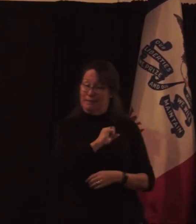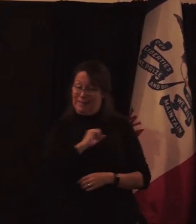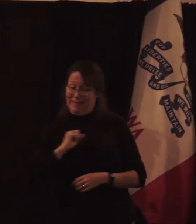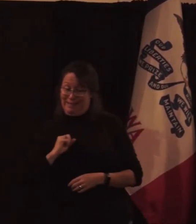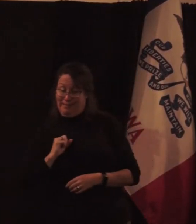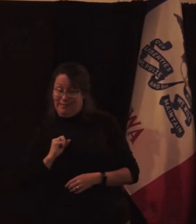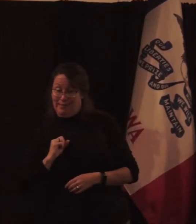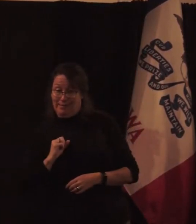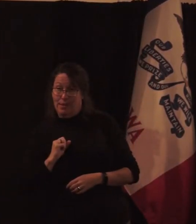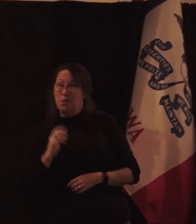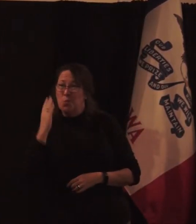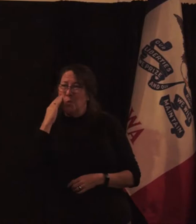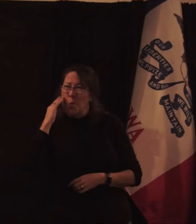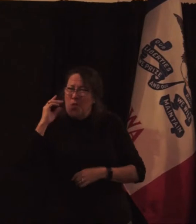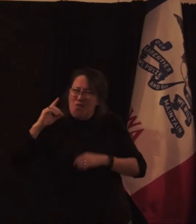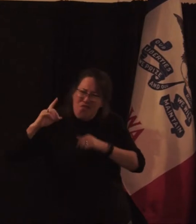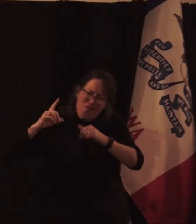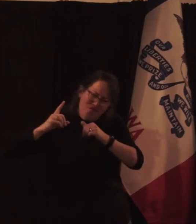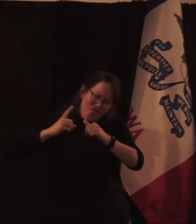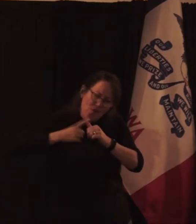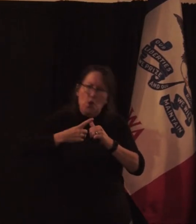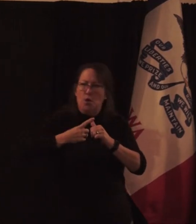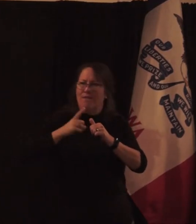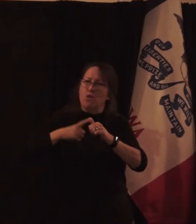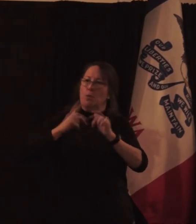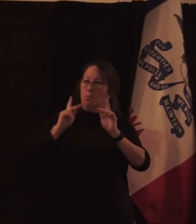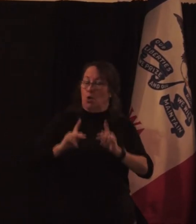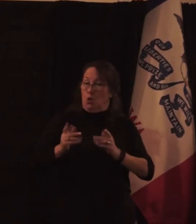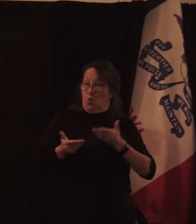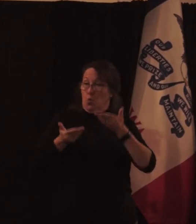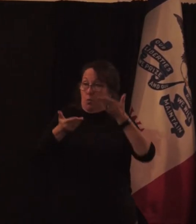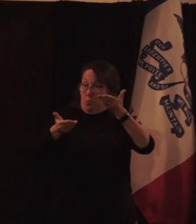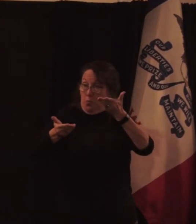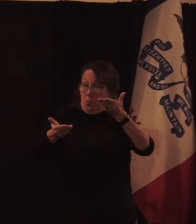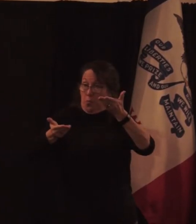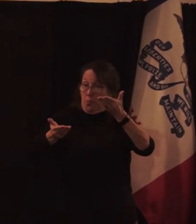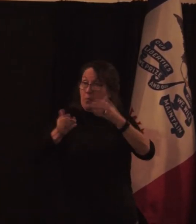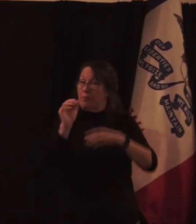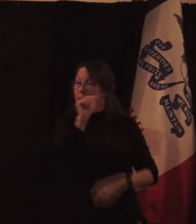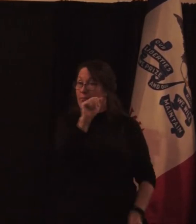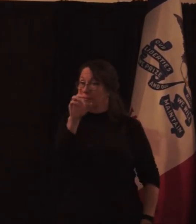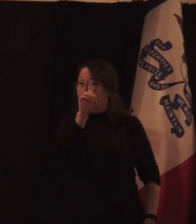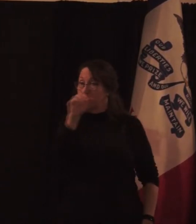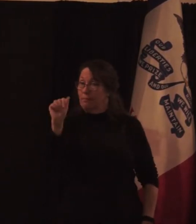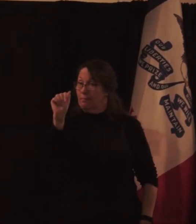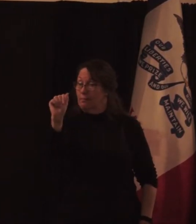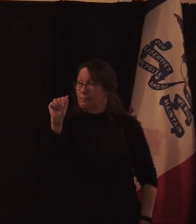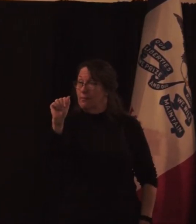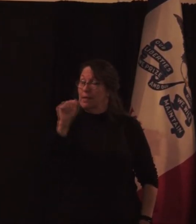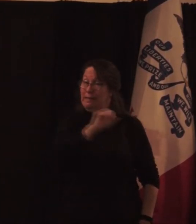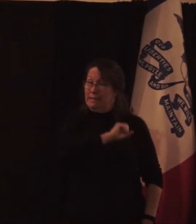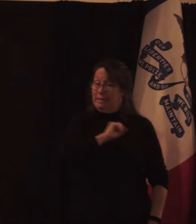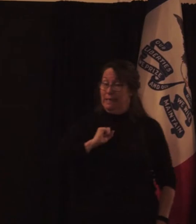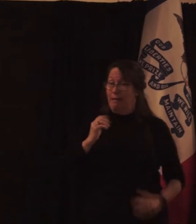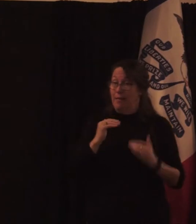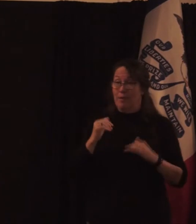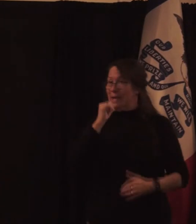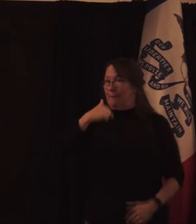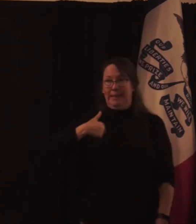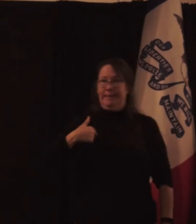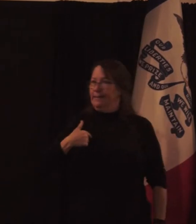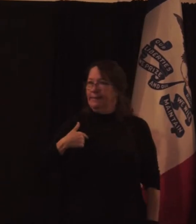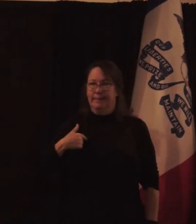Senate. You know, the first person to introduce the Americans with Disabilities Act in the Senate was not